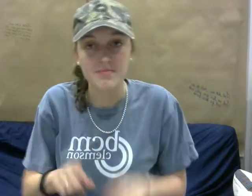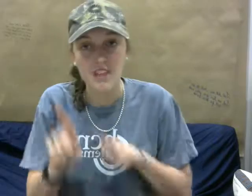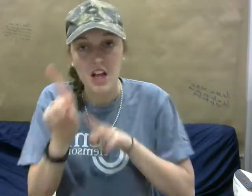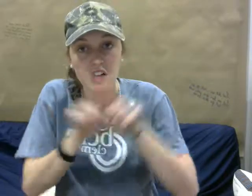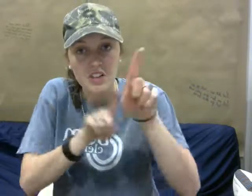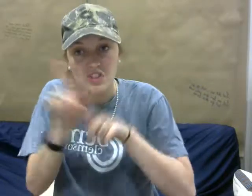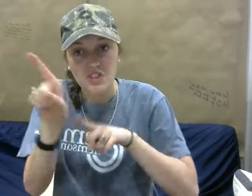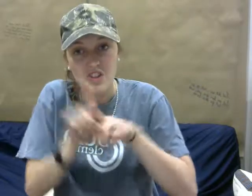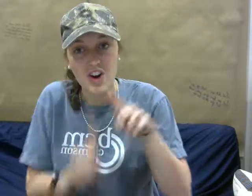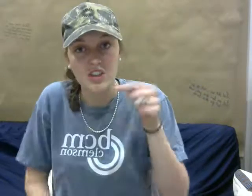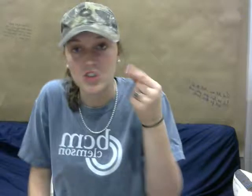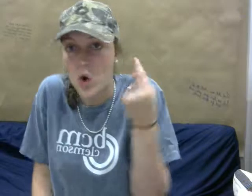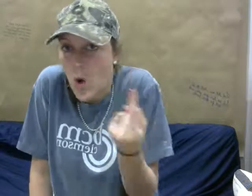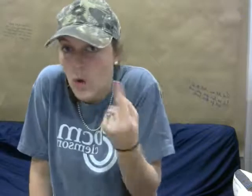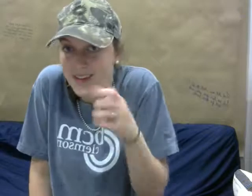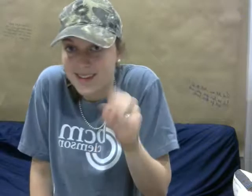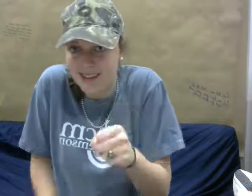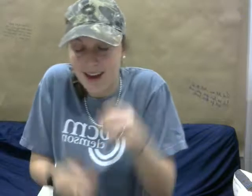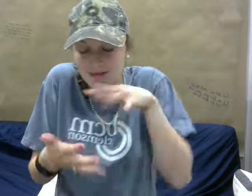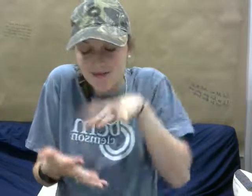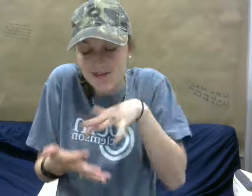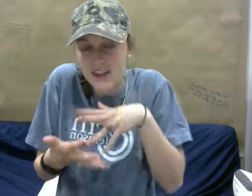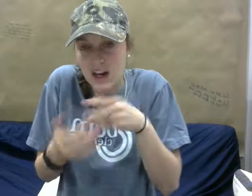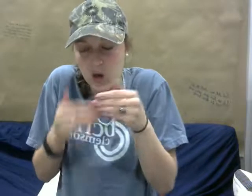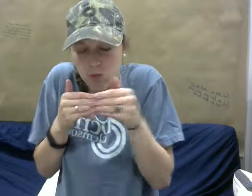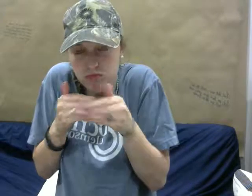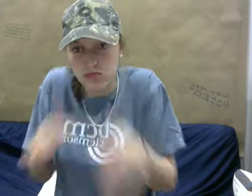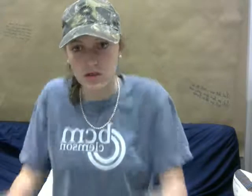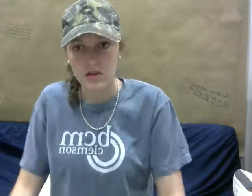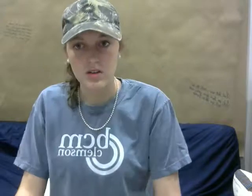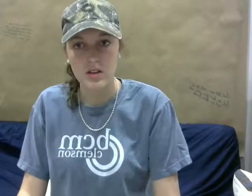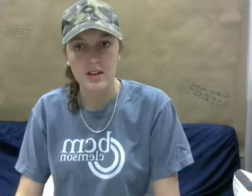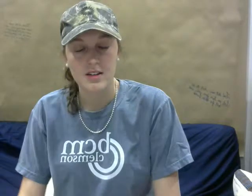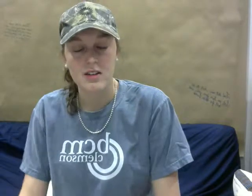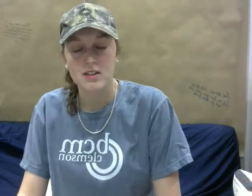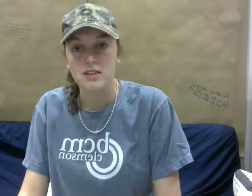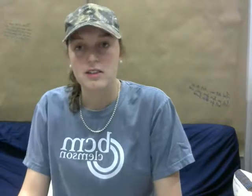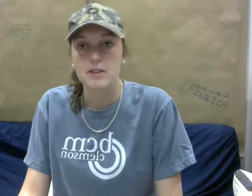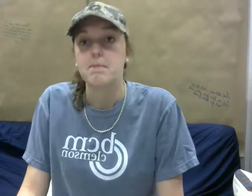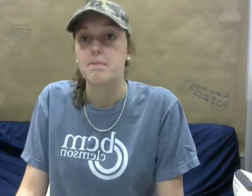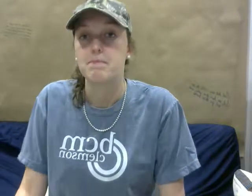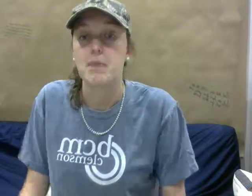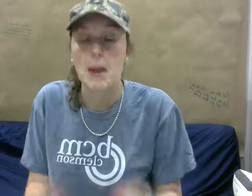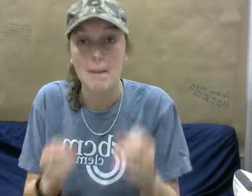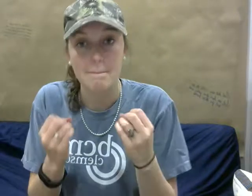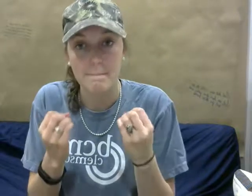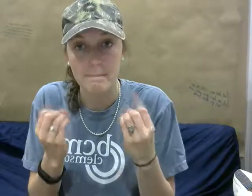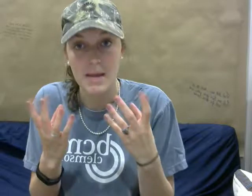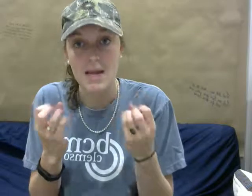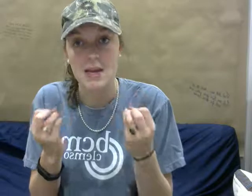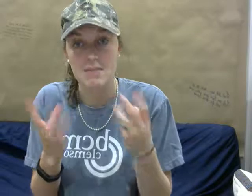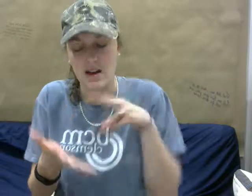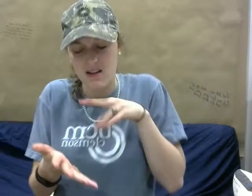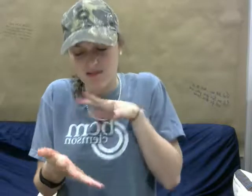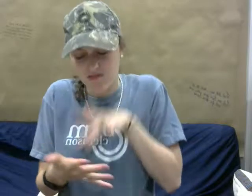up. If as much as possible is learnt about the siblings of the Earth, such as Mercury, Venus, Mars